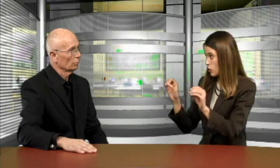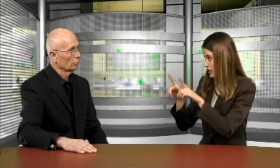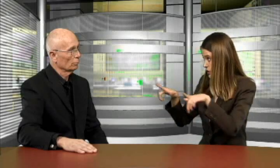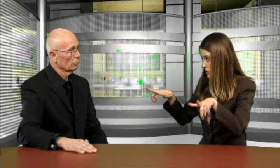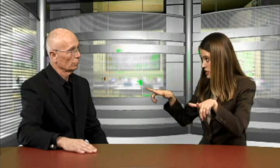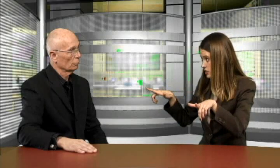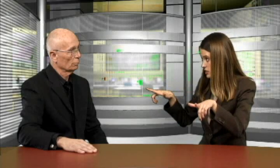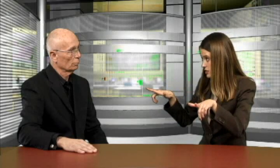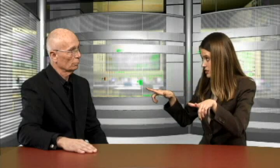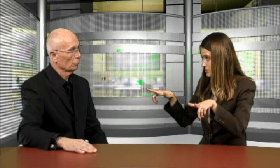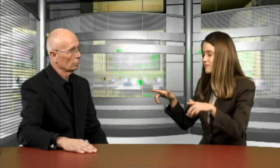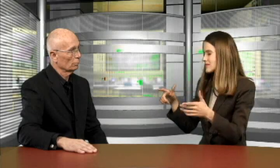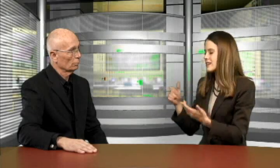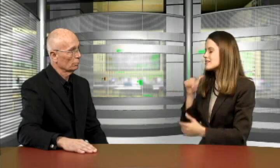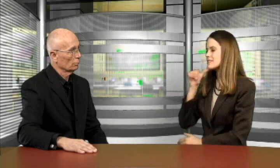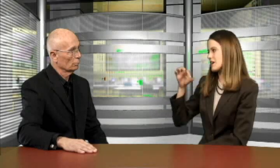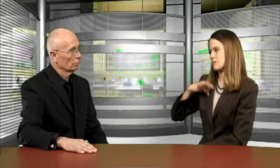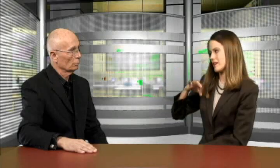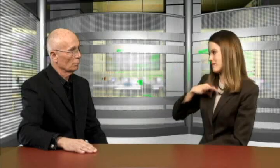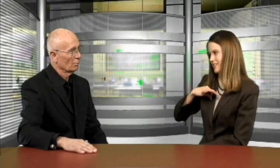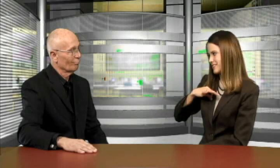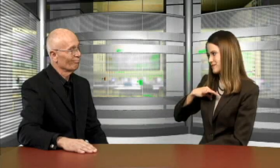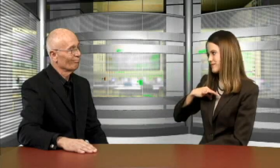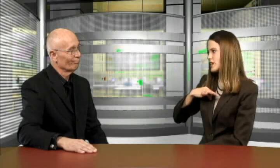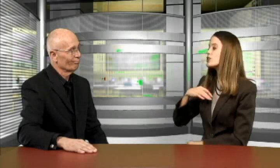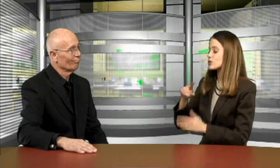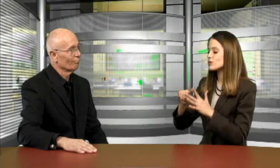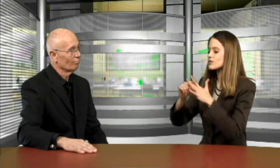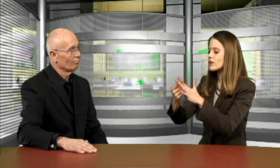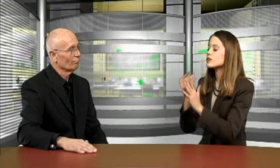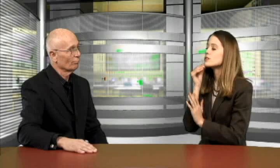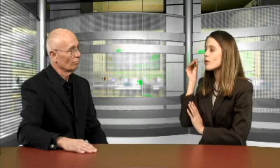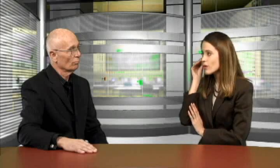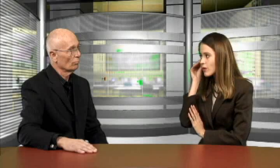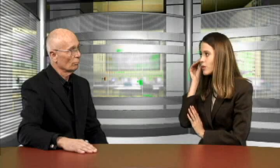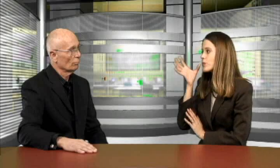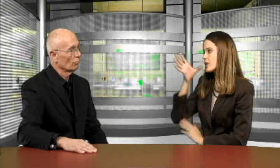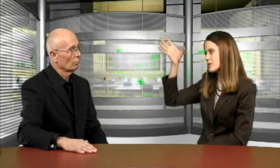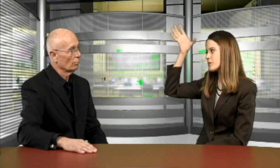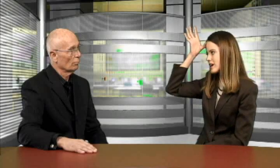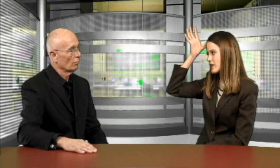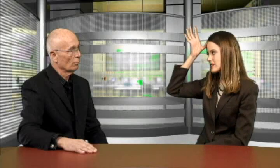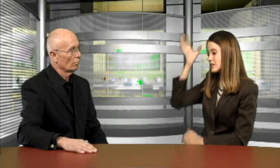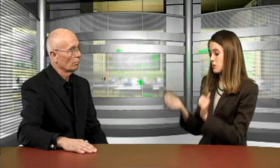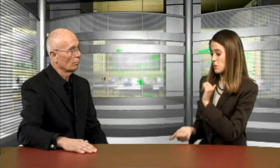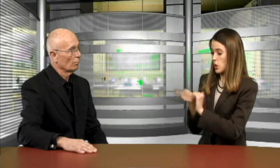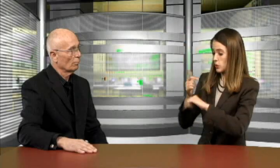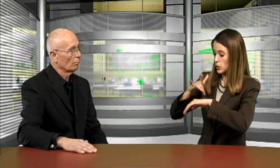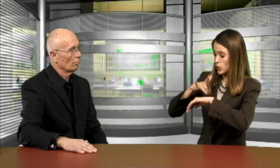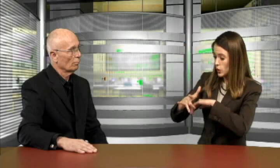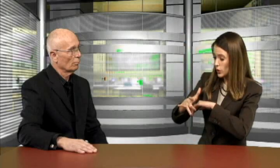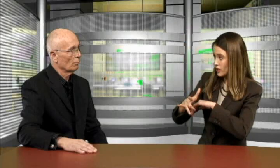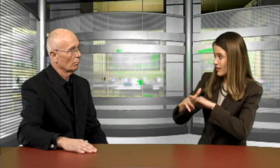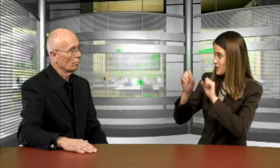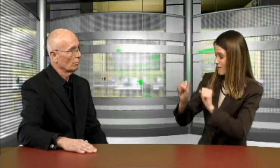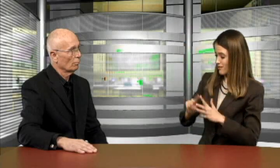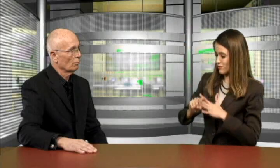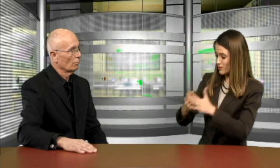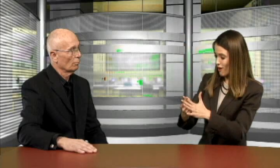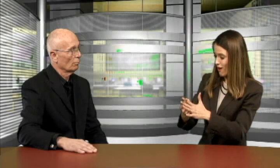someone arrives at school with no language, then it has no benefit to them. So it really does need to start at home with the parents